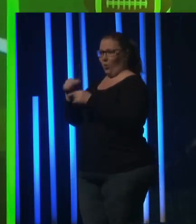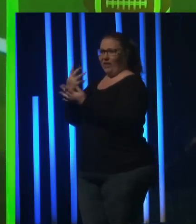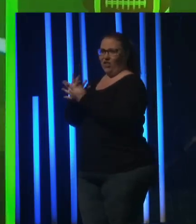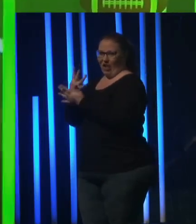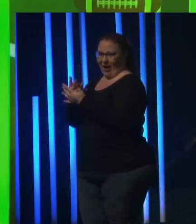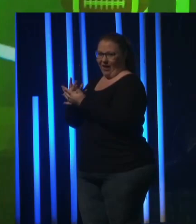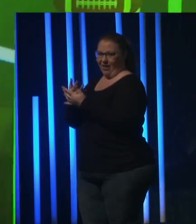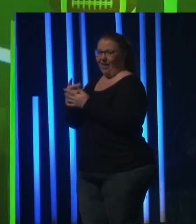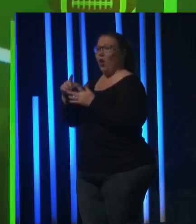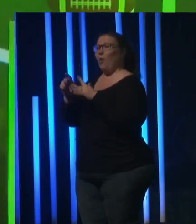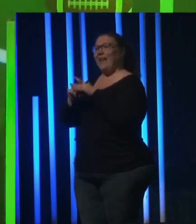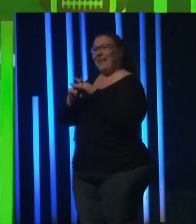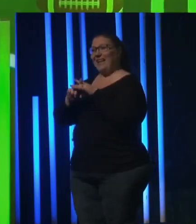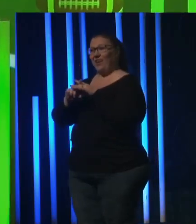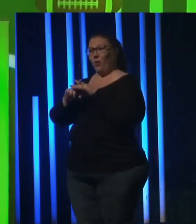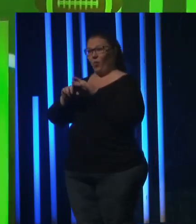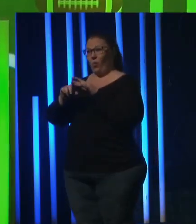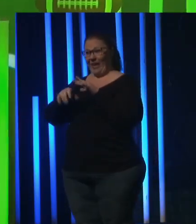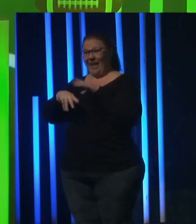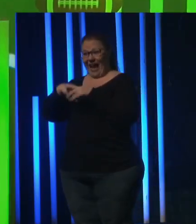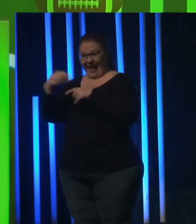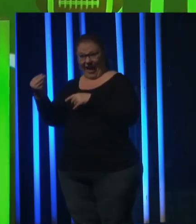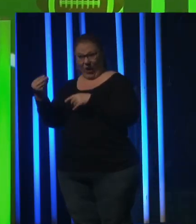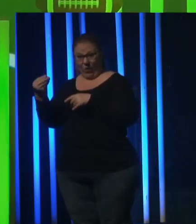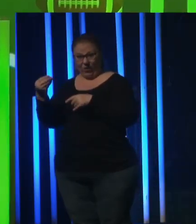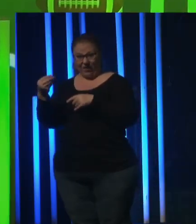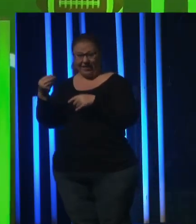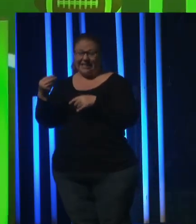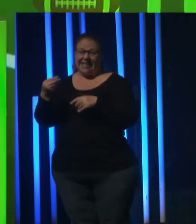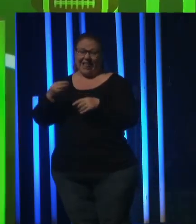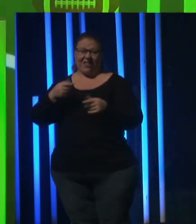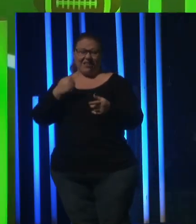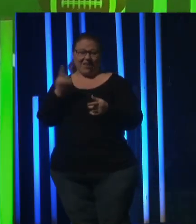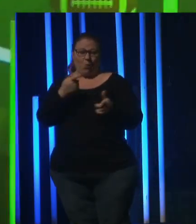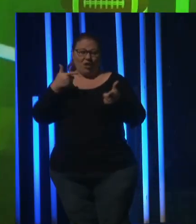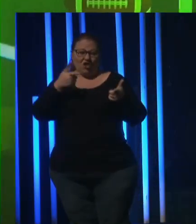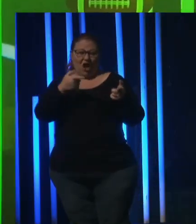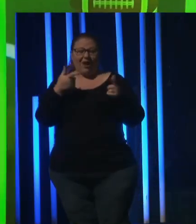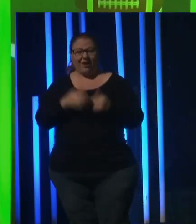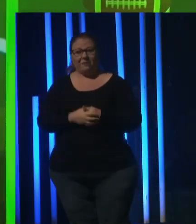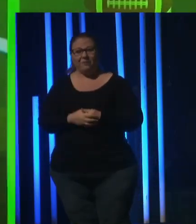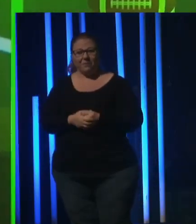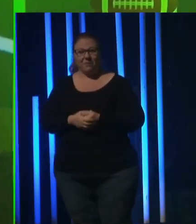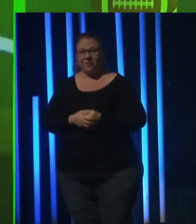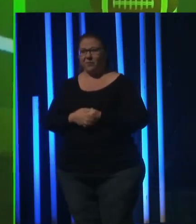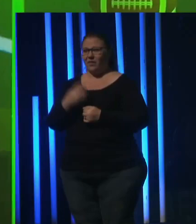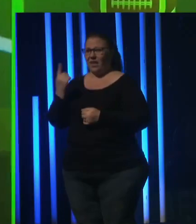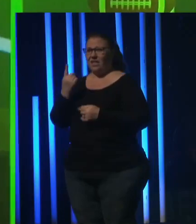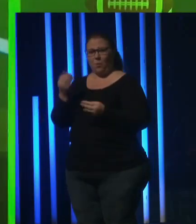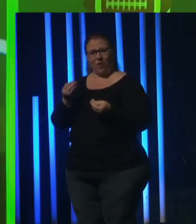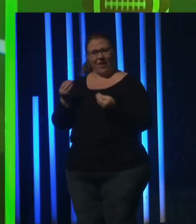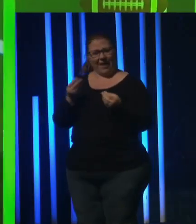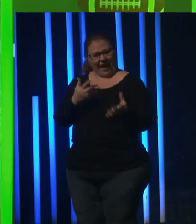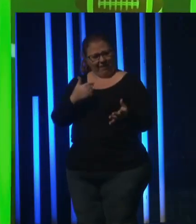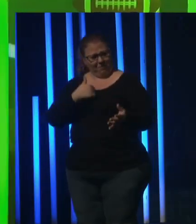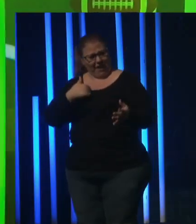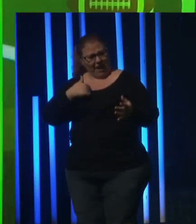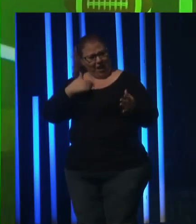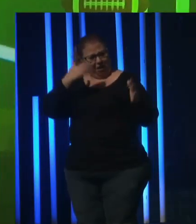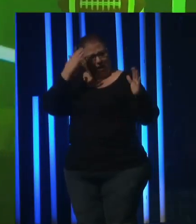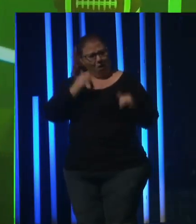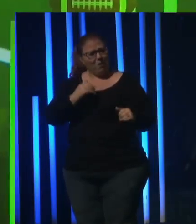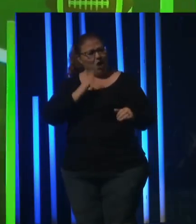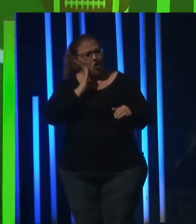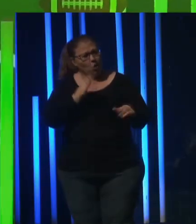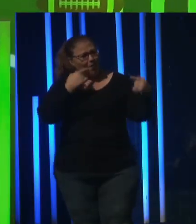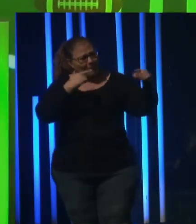and beaten the head with a shovel. And you know who showed up? An ambassador of hope. Someone that extended hope to me and said, Rickey, you're gonna make